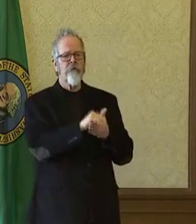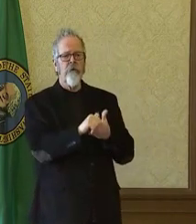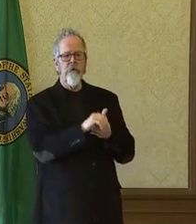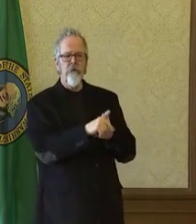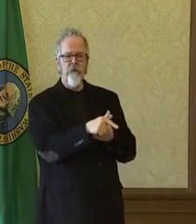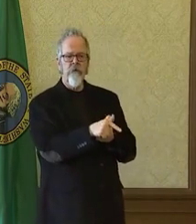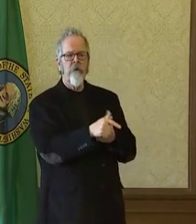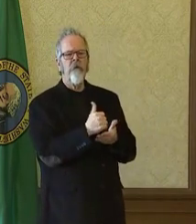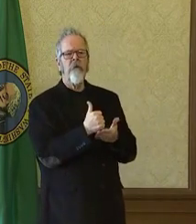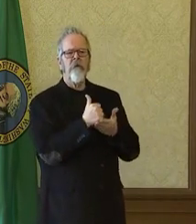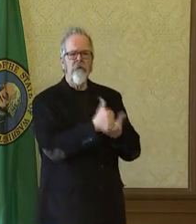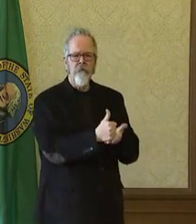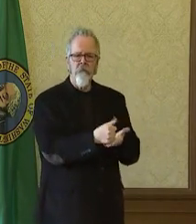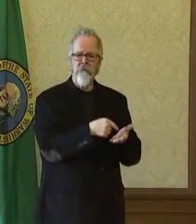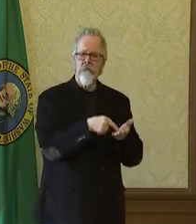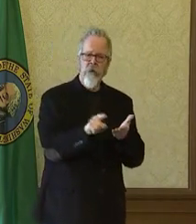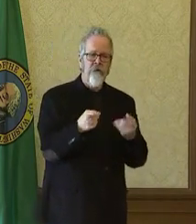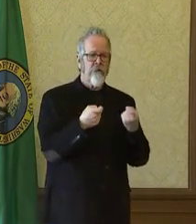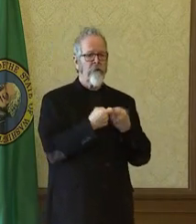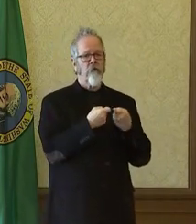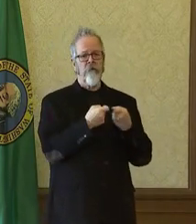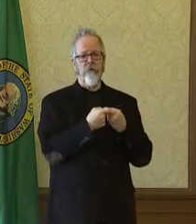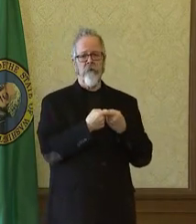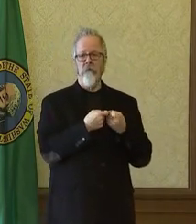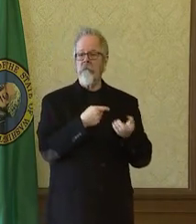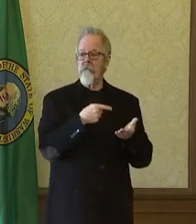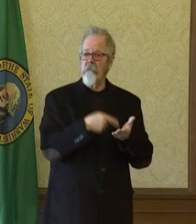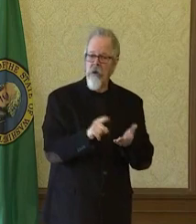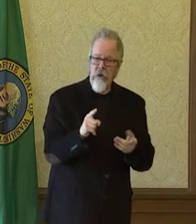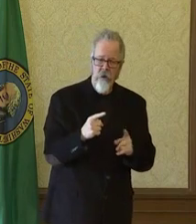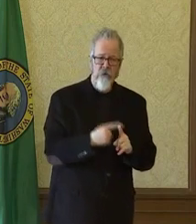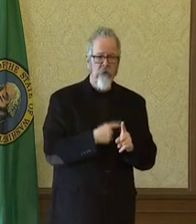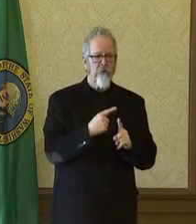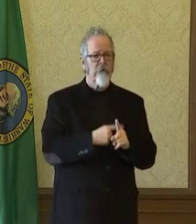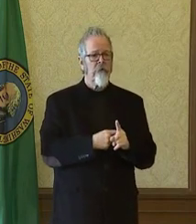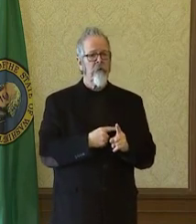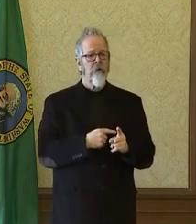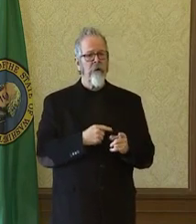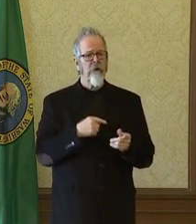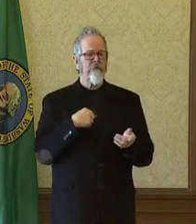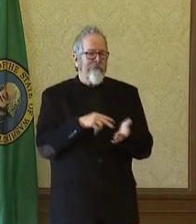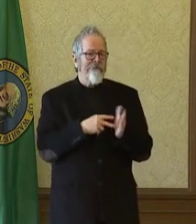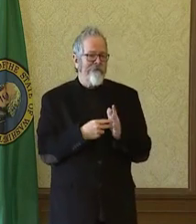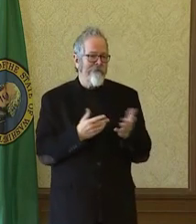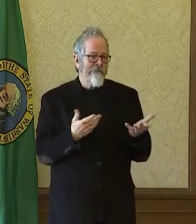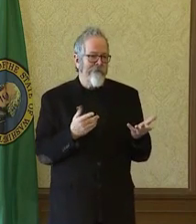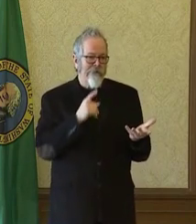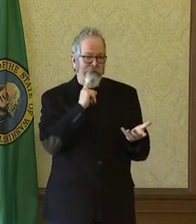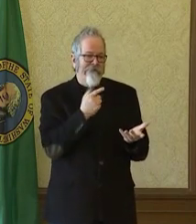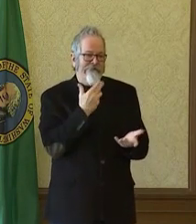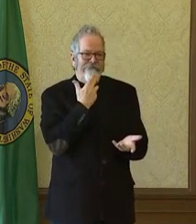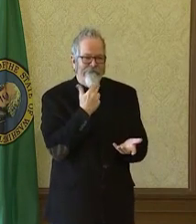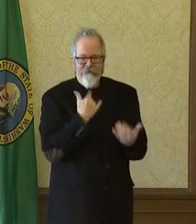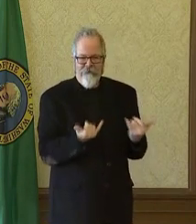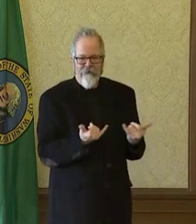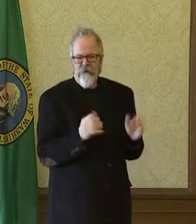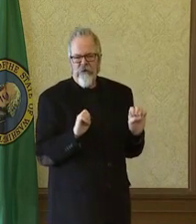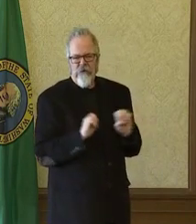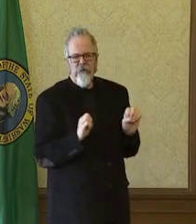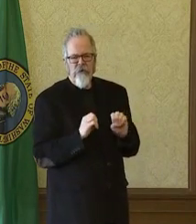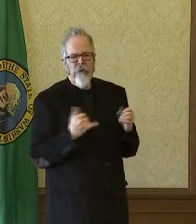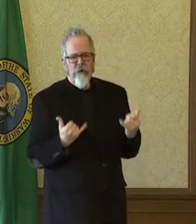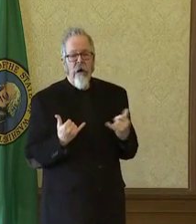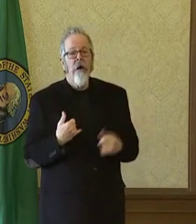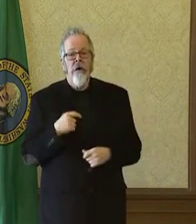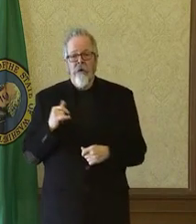that in some ways this is a bridge. Those same companies may be eligible for the Small Business